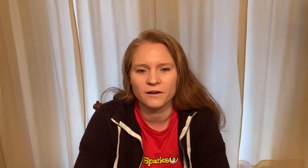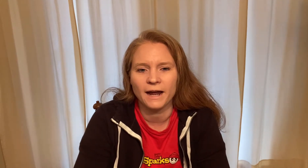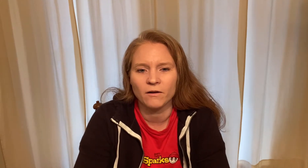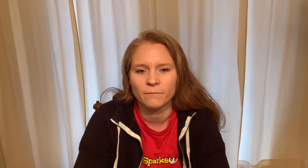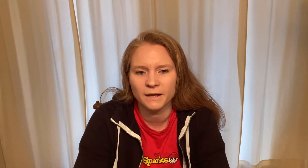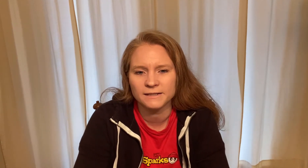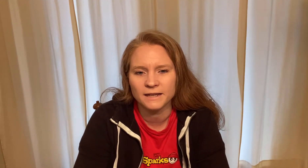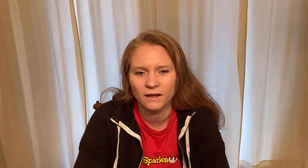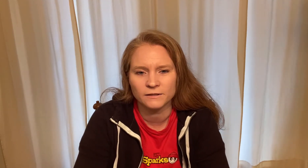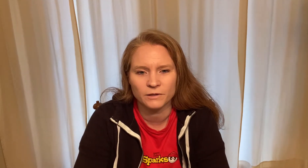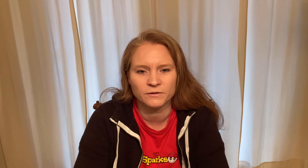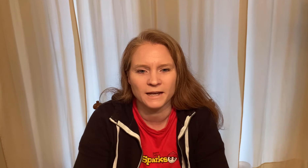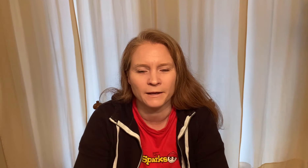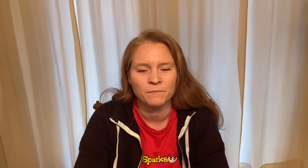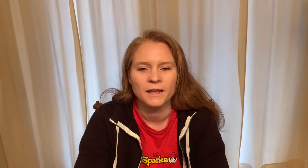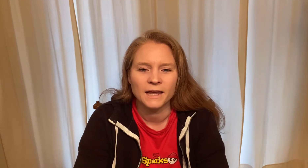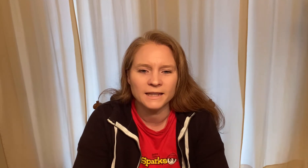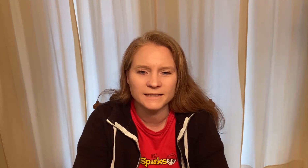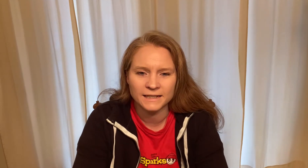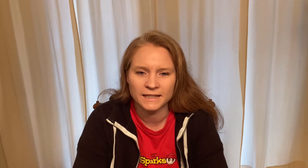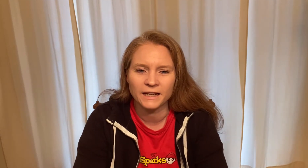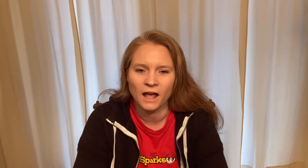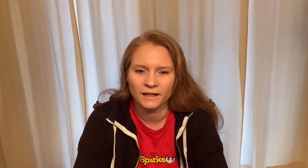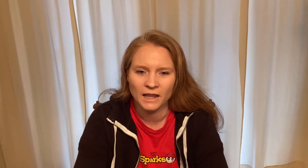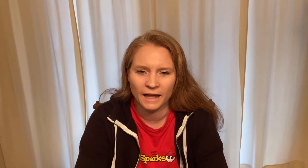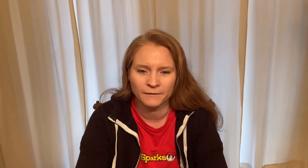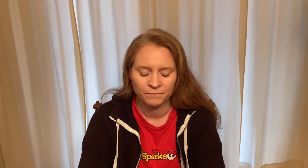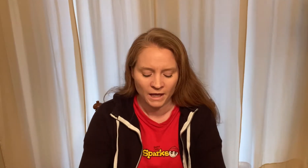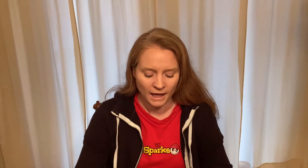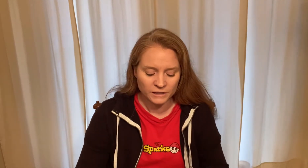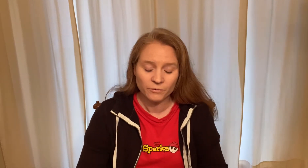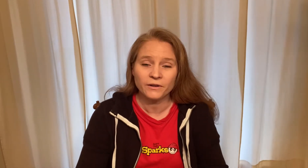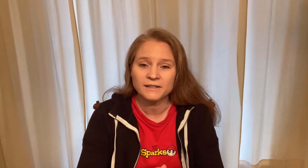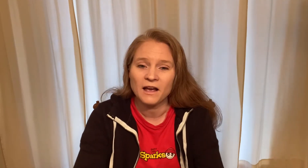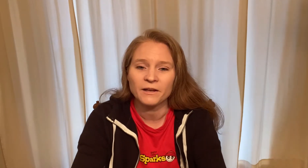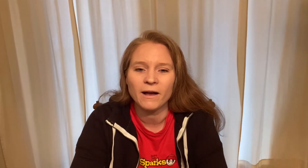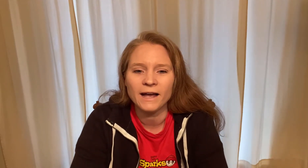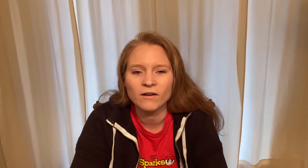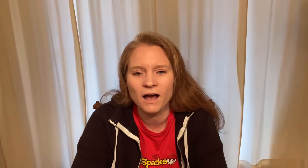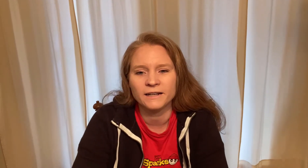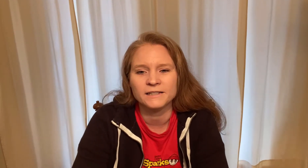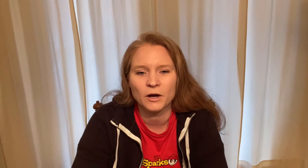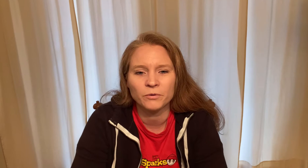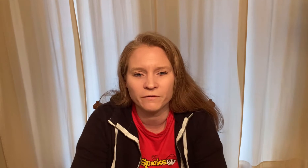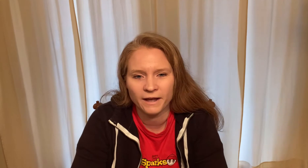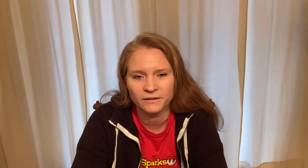how amazing God is with you today in this lesson online. And so we're going to talk about how God is our provider